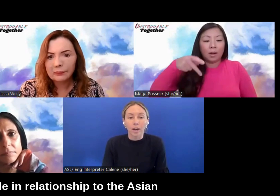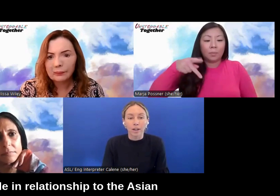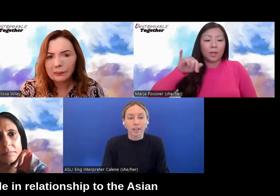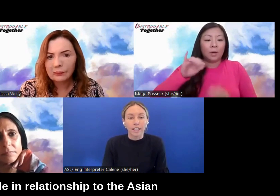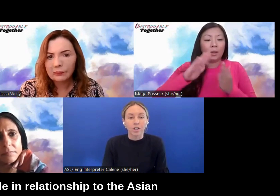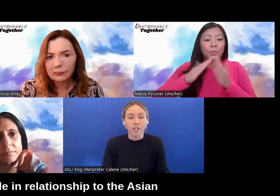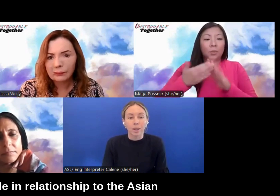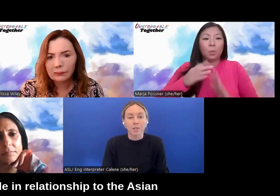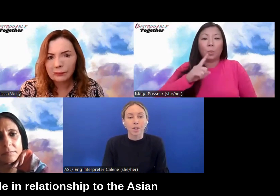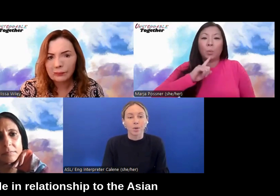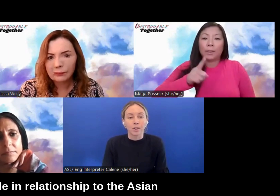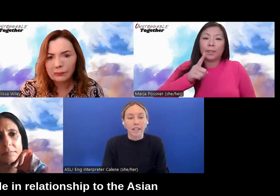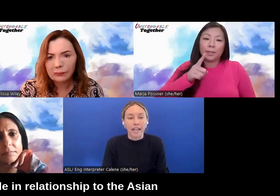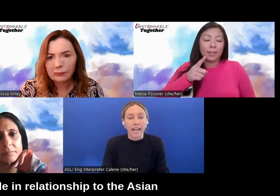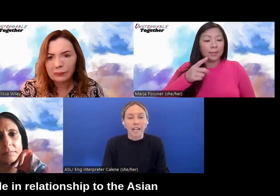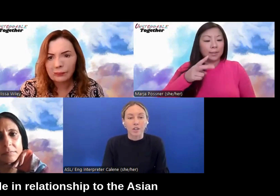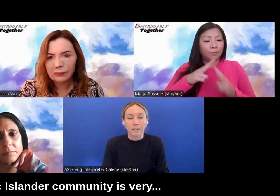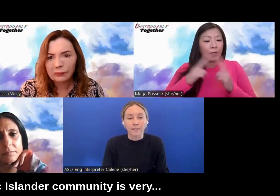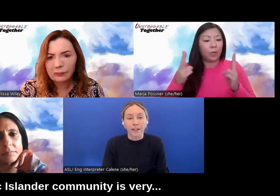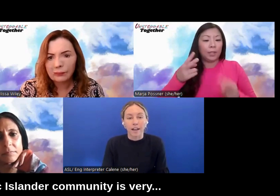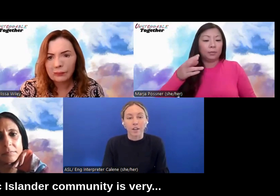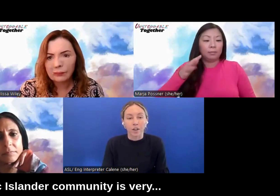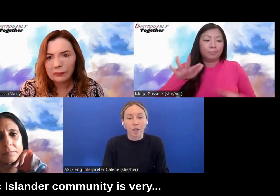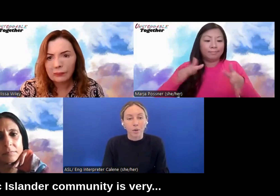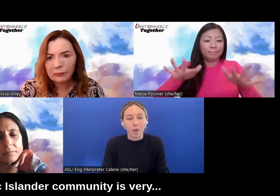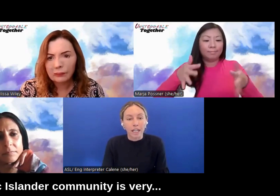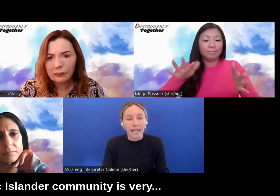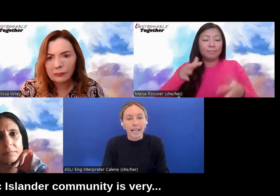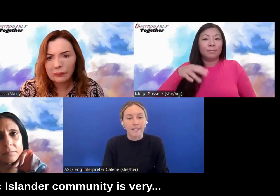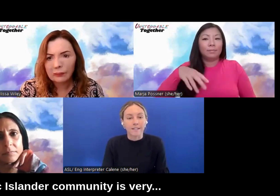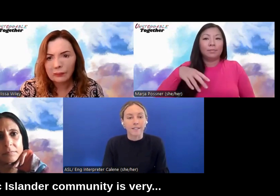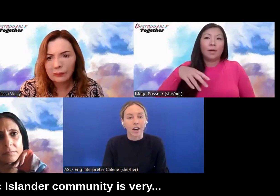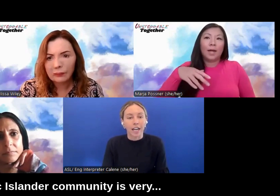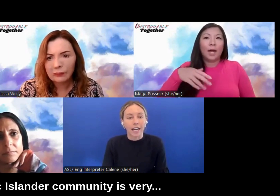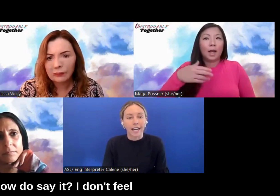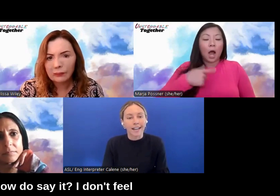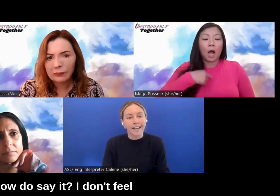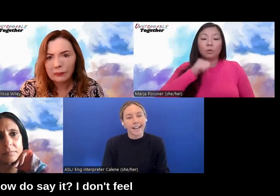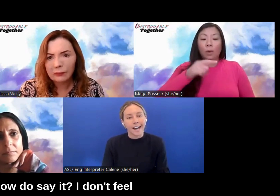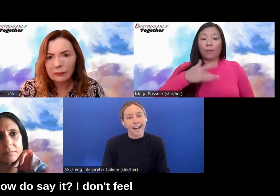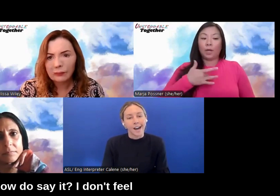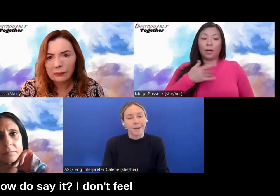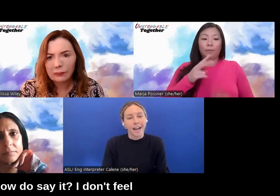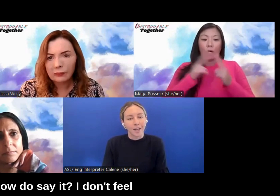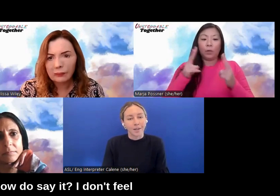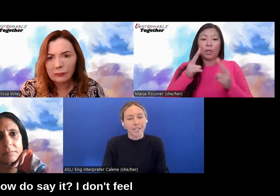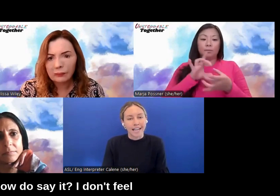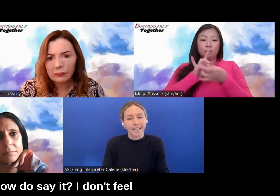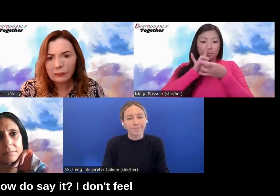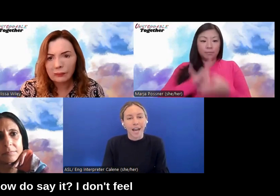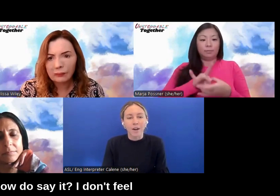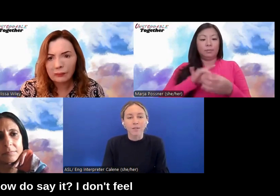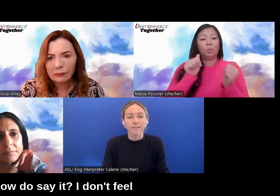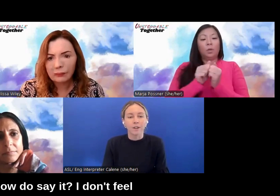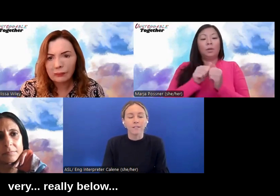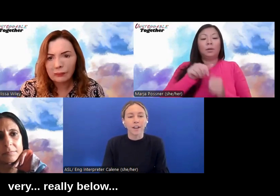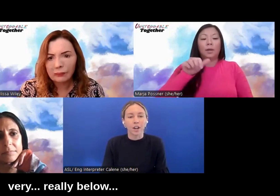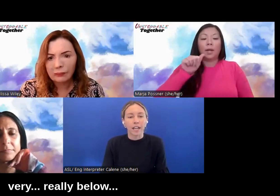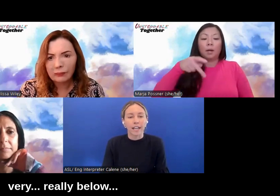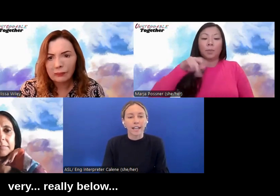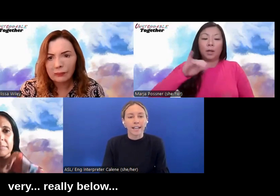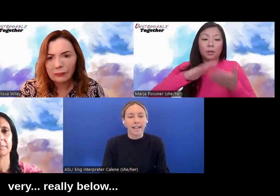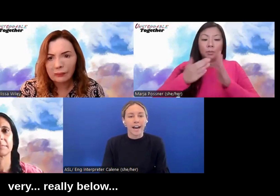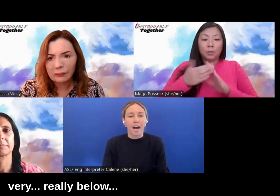My role in relationship to the Asian Pacific Islander community is very, how do you say it? I don't